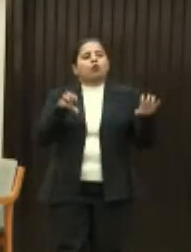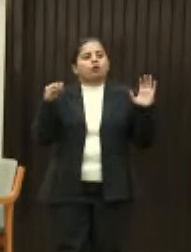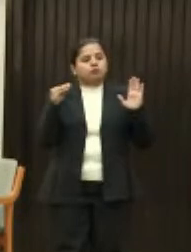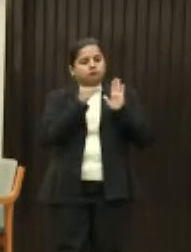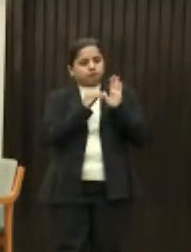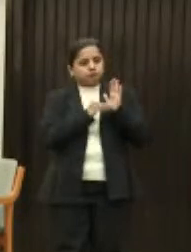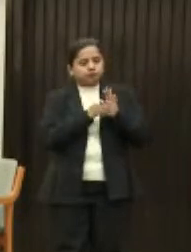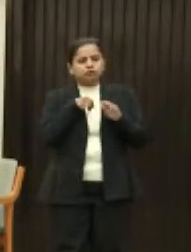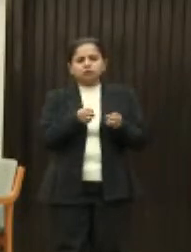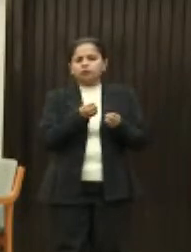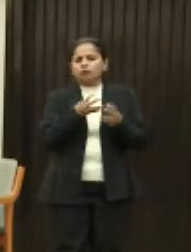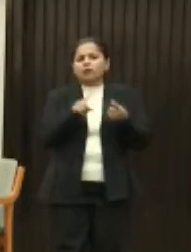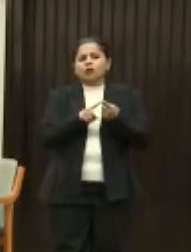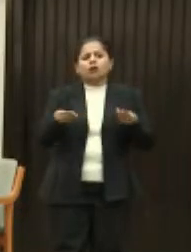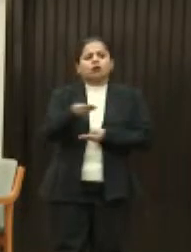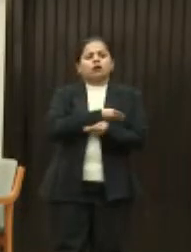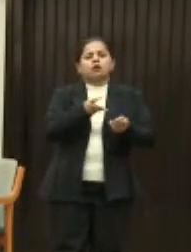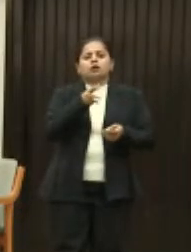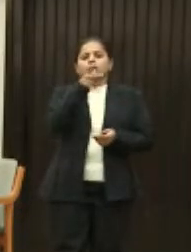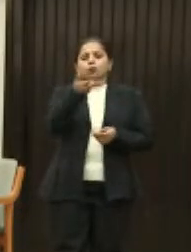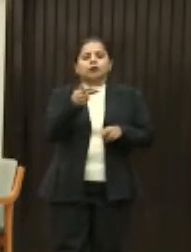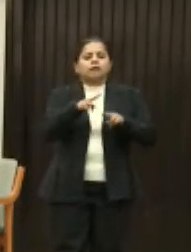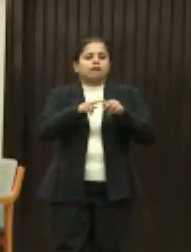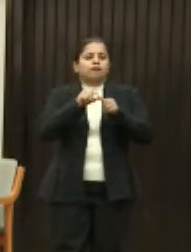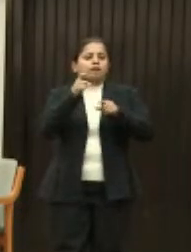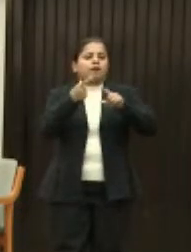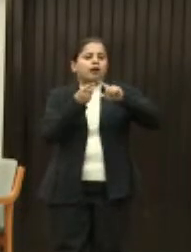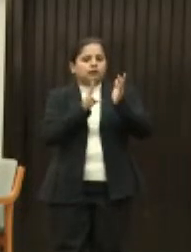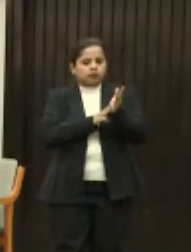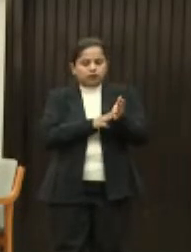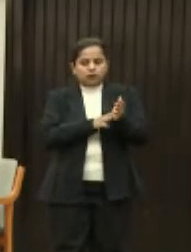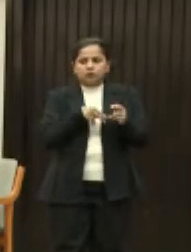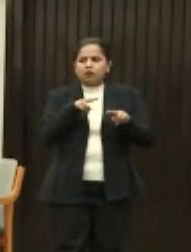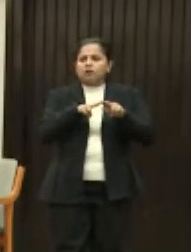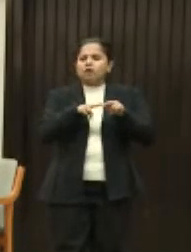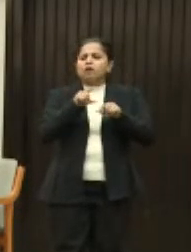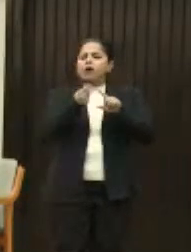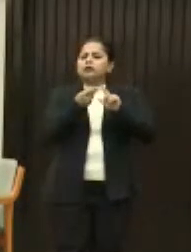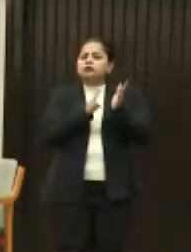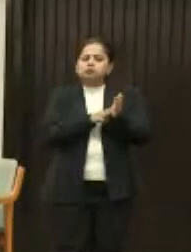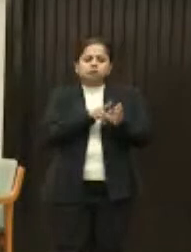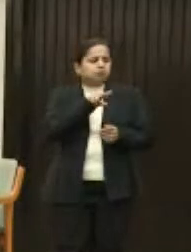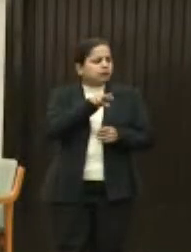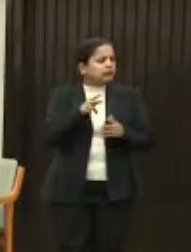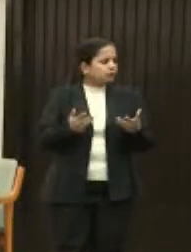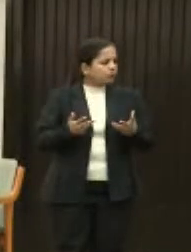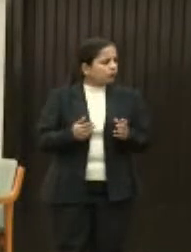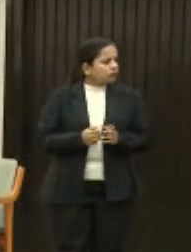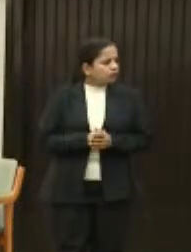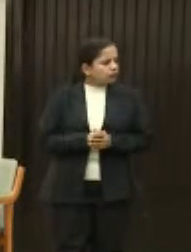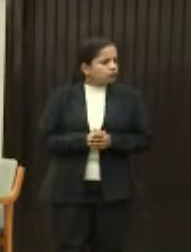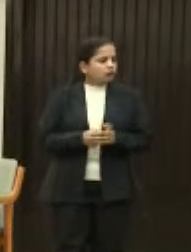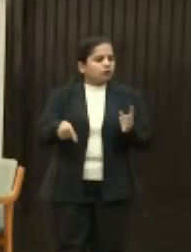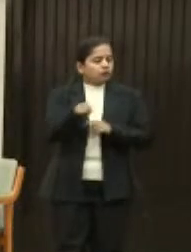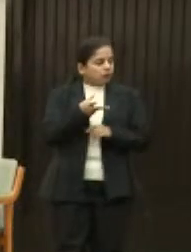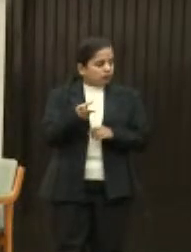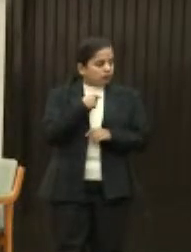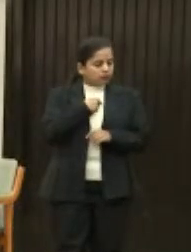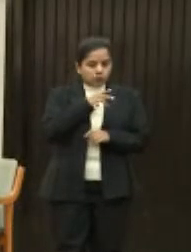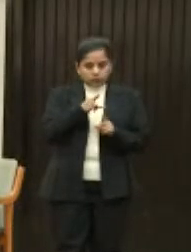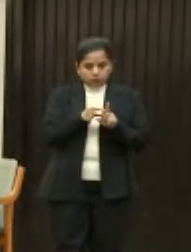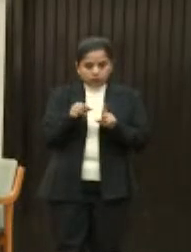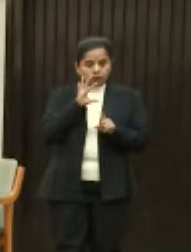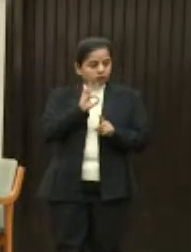Most economists will talk about factor markets. What are factor markets? Well, land, labor, capital.